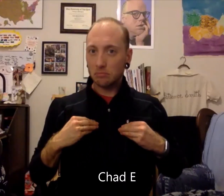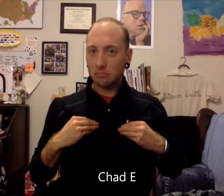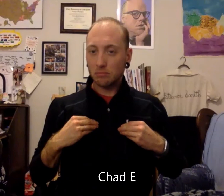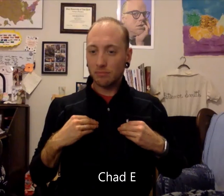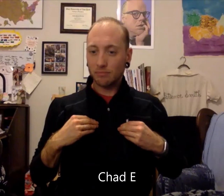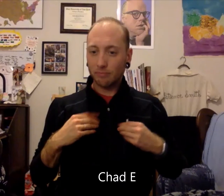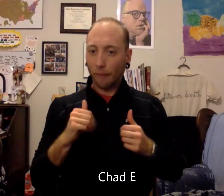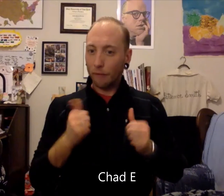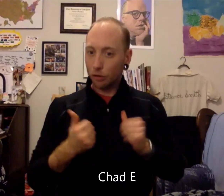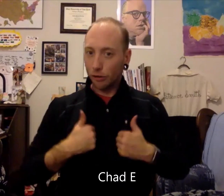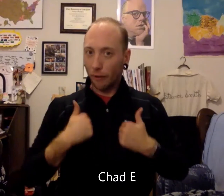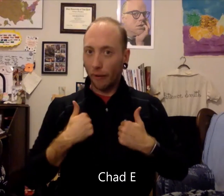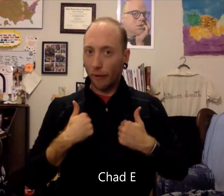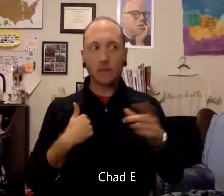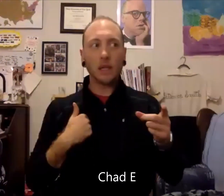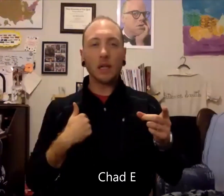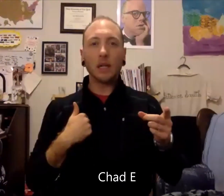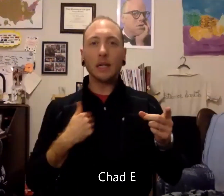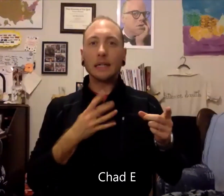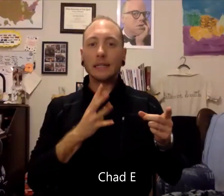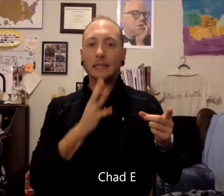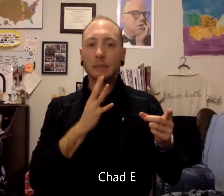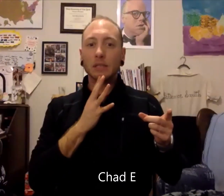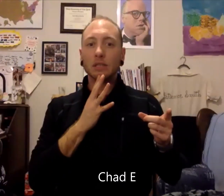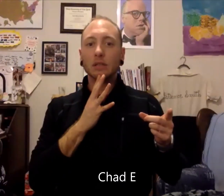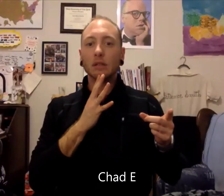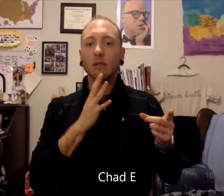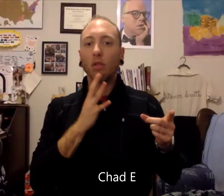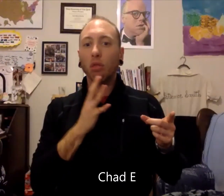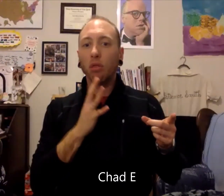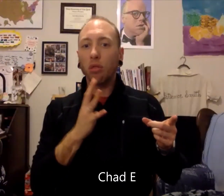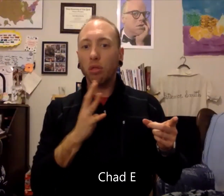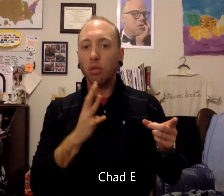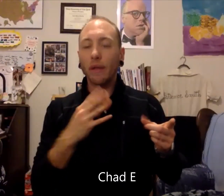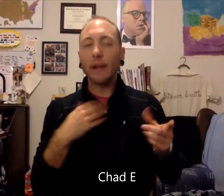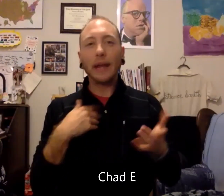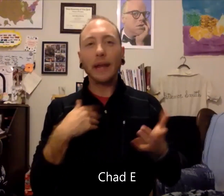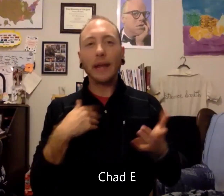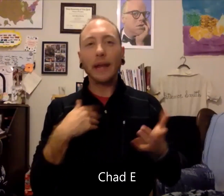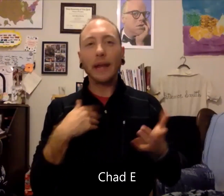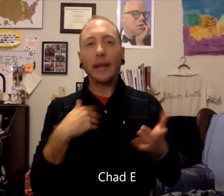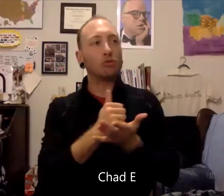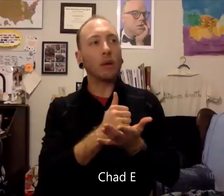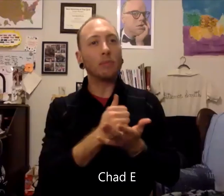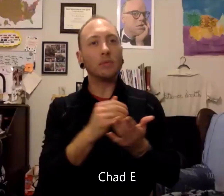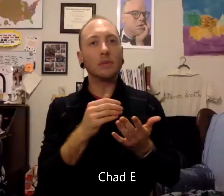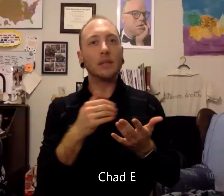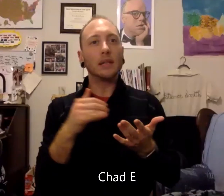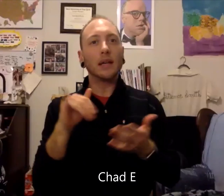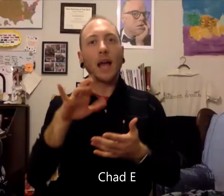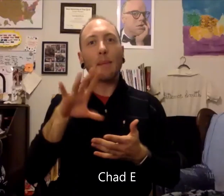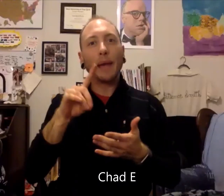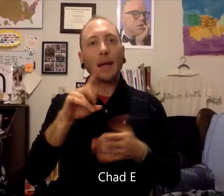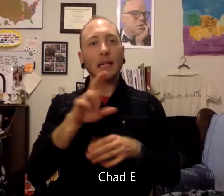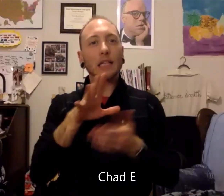more wobbly. His speech is leaving, but he has a speech therapist coming, and he has an iPad that they're learning, that's going to eventually be doing